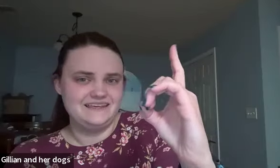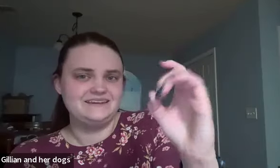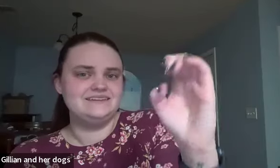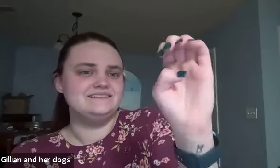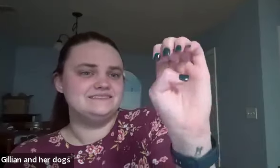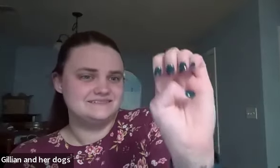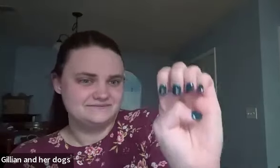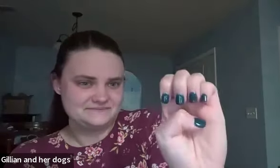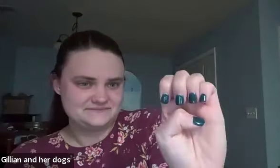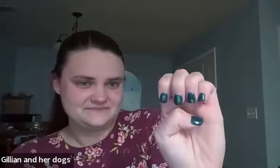E,